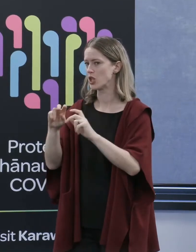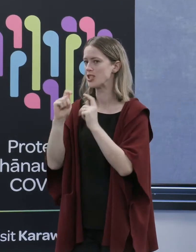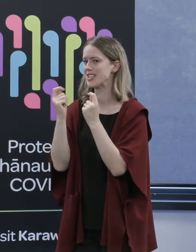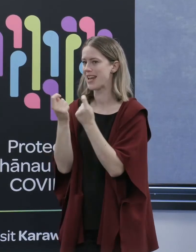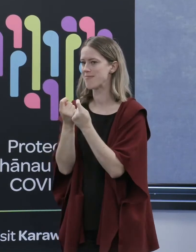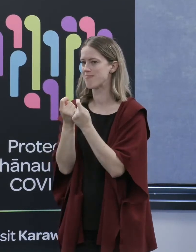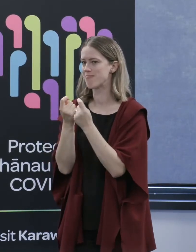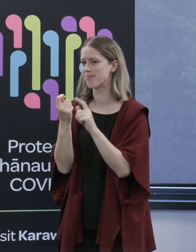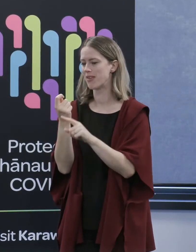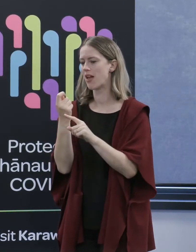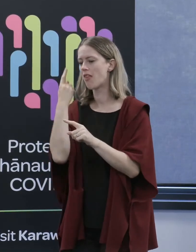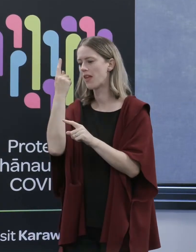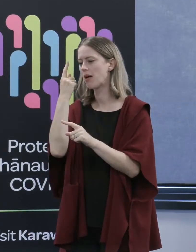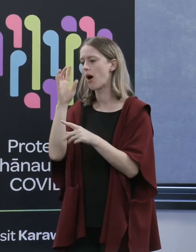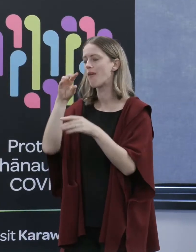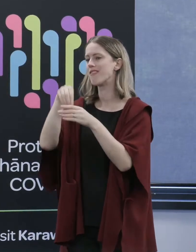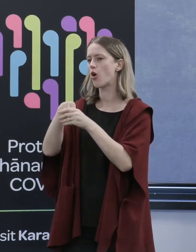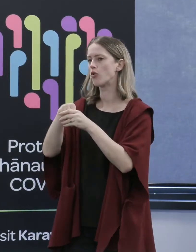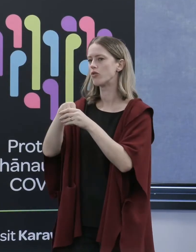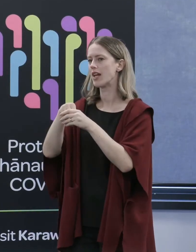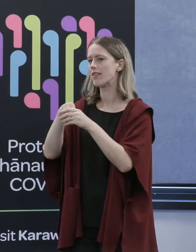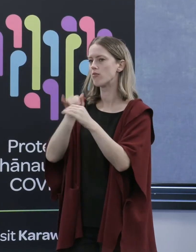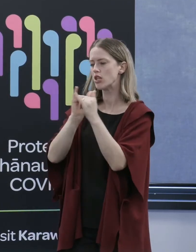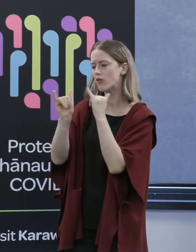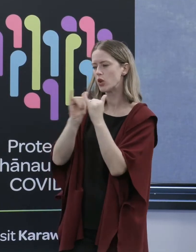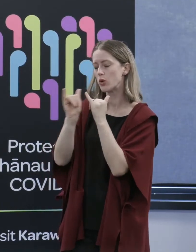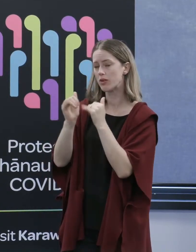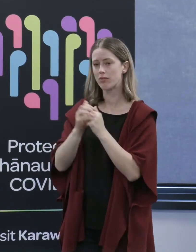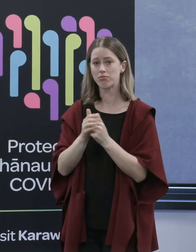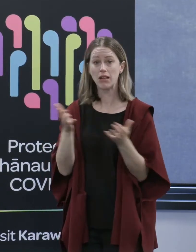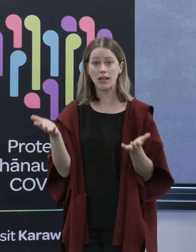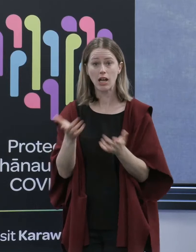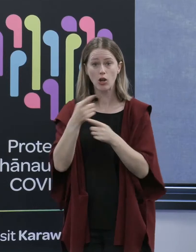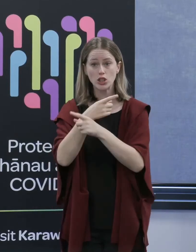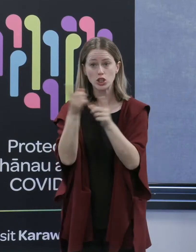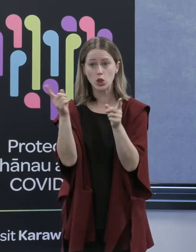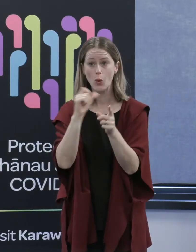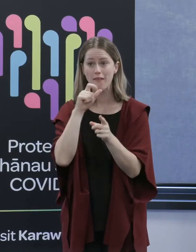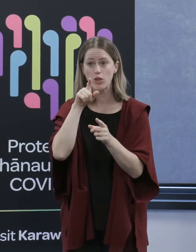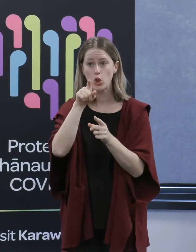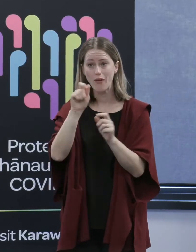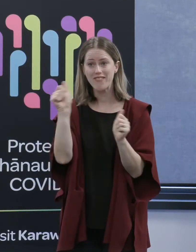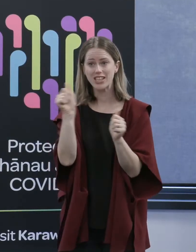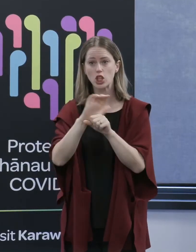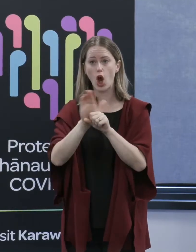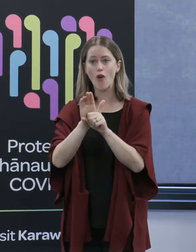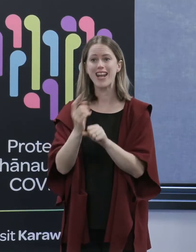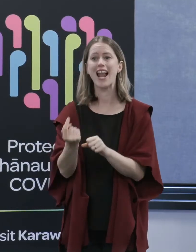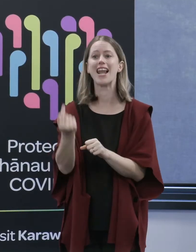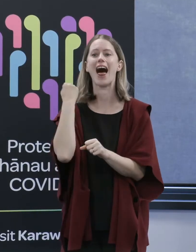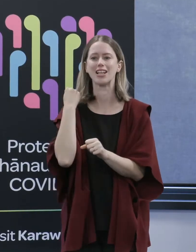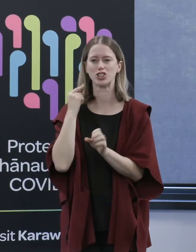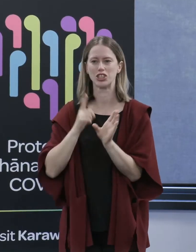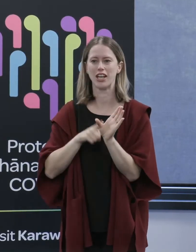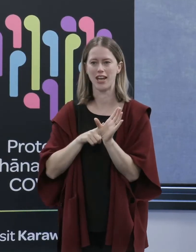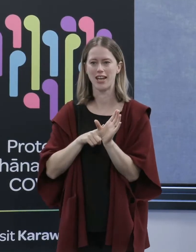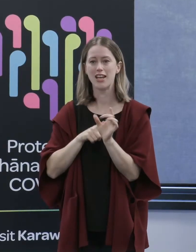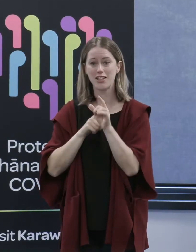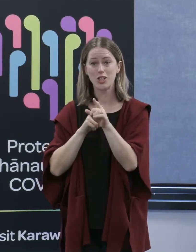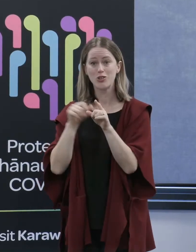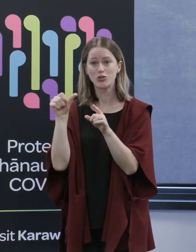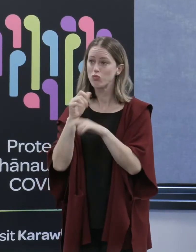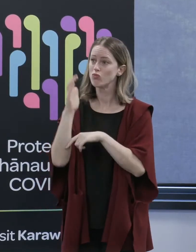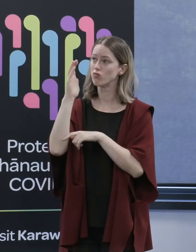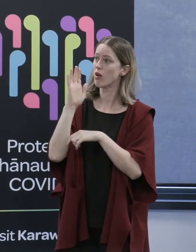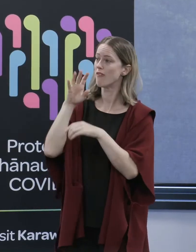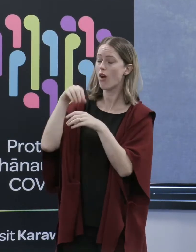are considering taking part. We'd like to encourage anyone who experienced COVID last year to consider taking